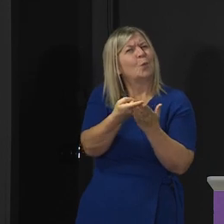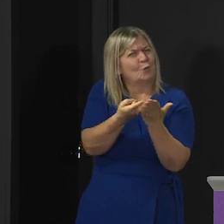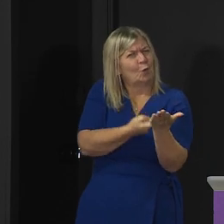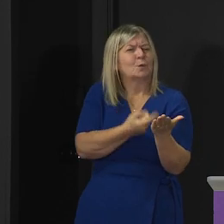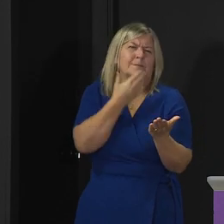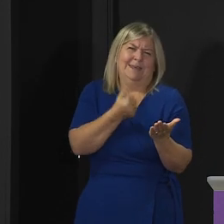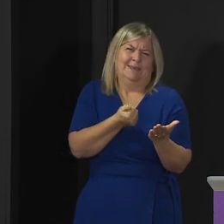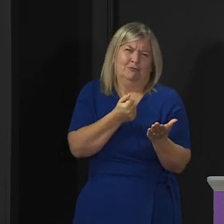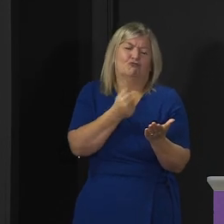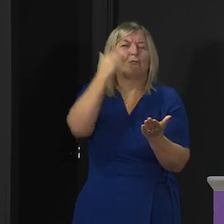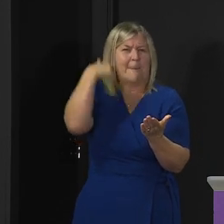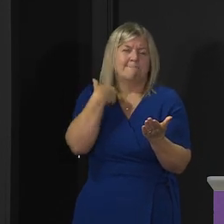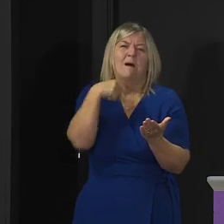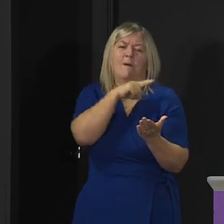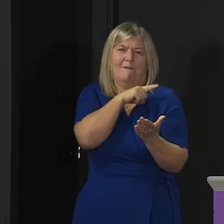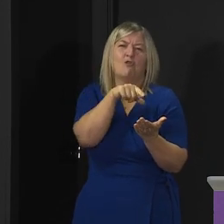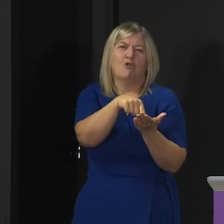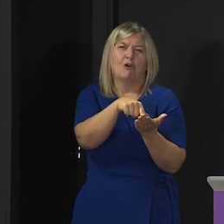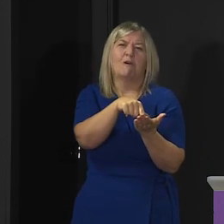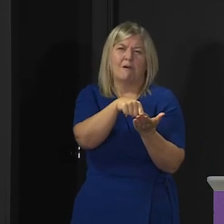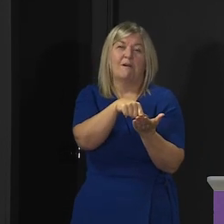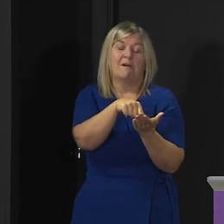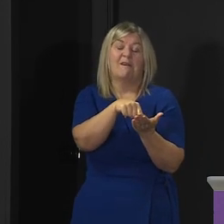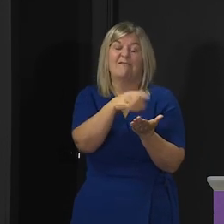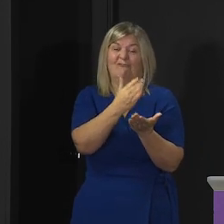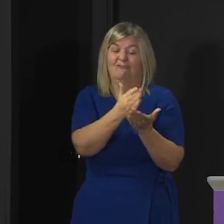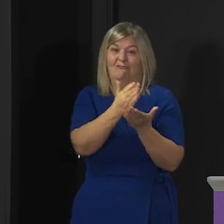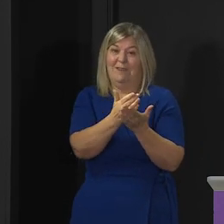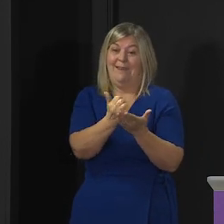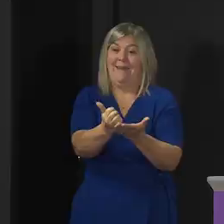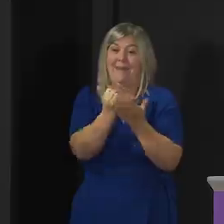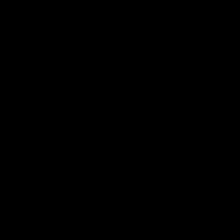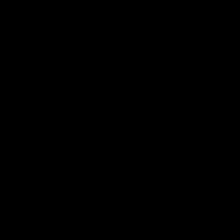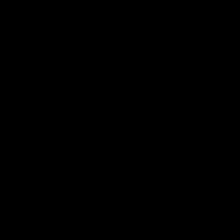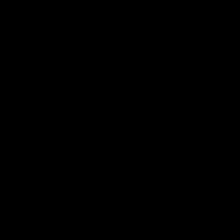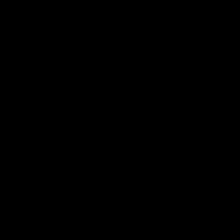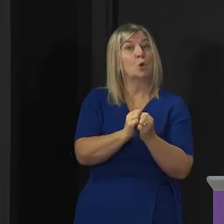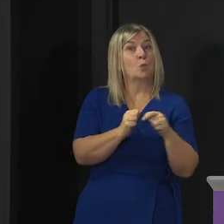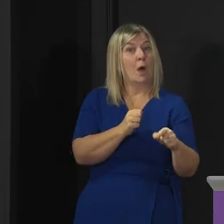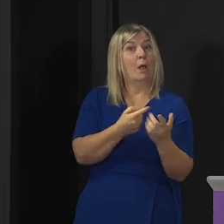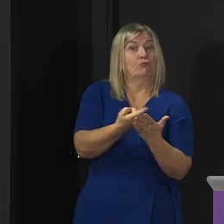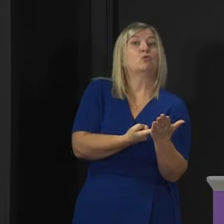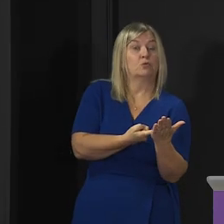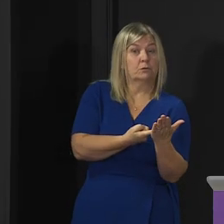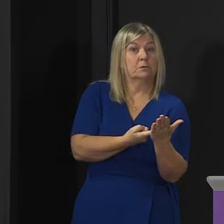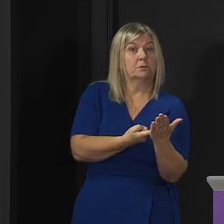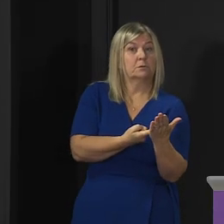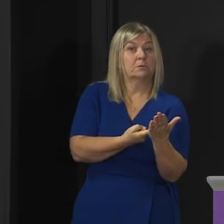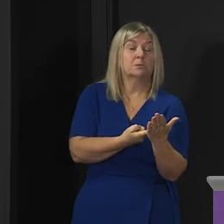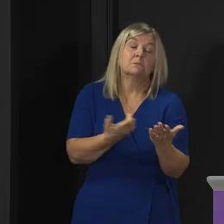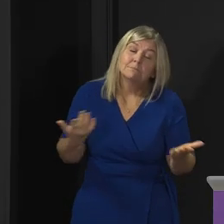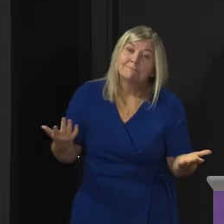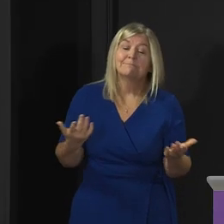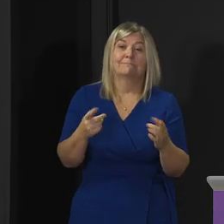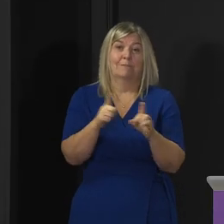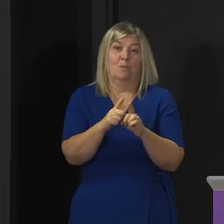these rules and remember what they are designed to do, drive down levels of this virus. However, and it's important to be equally